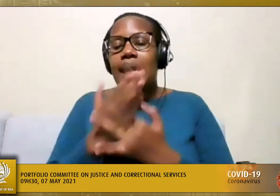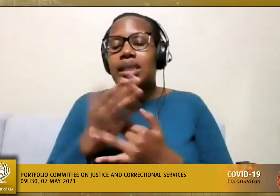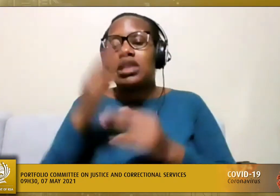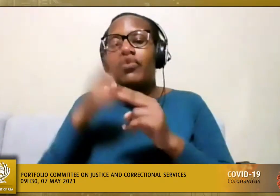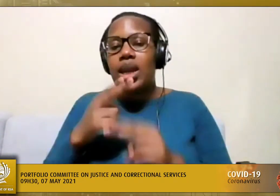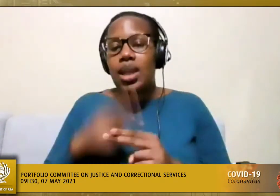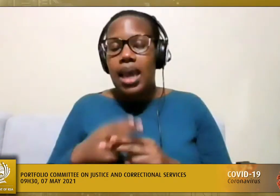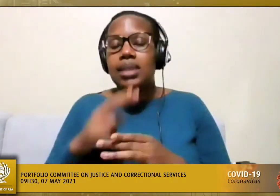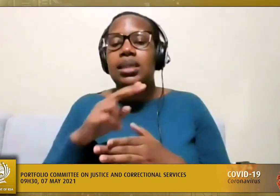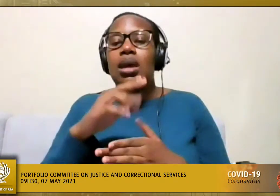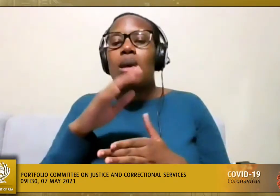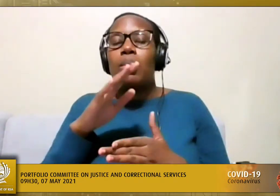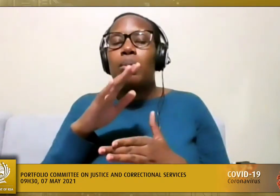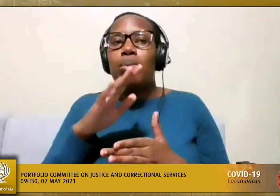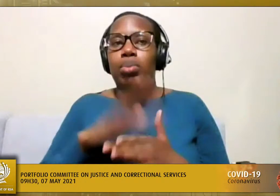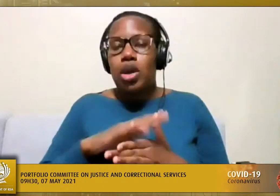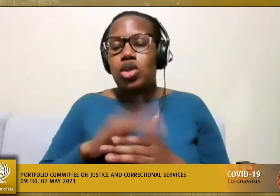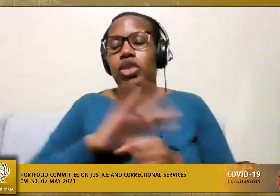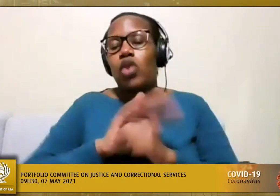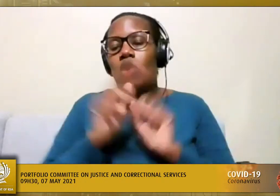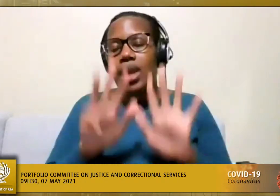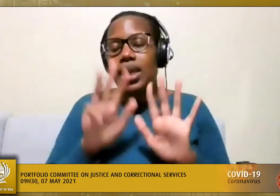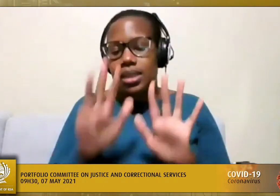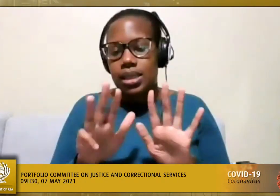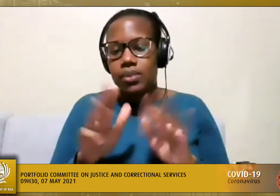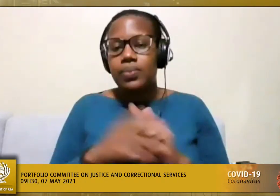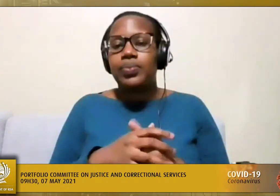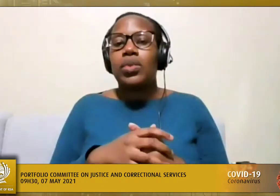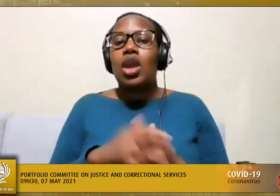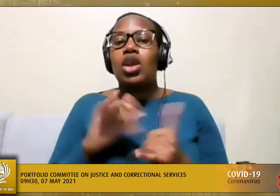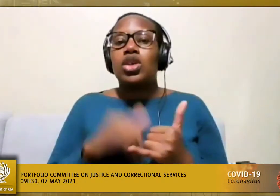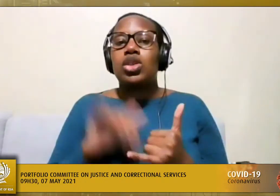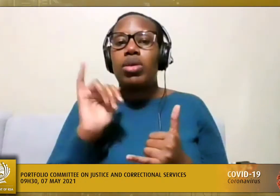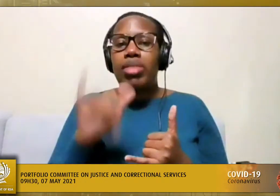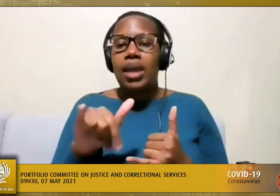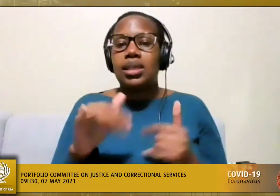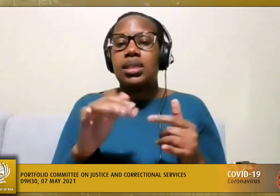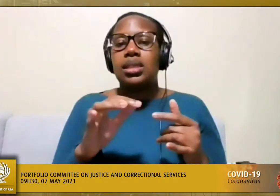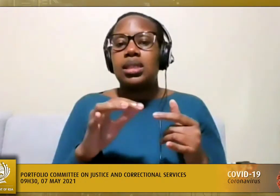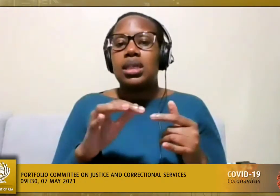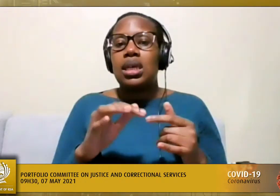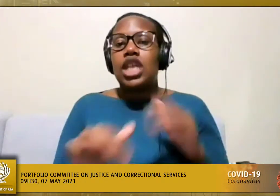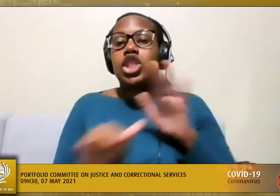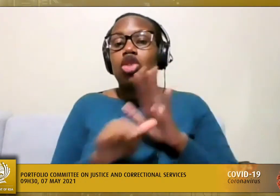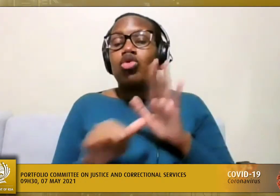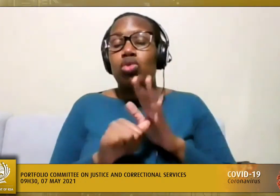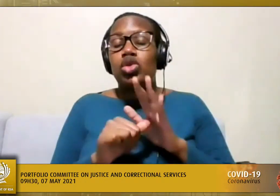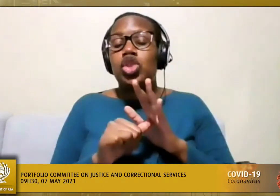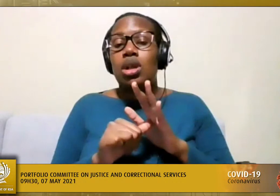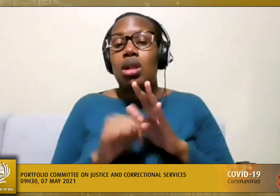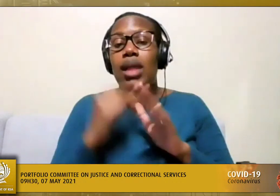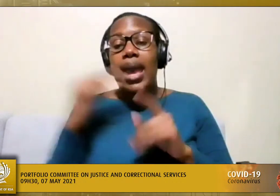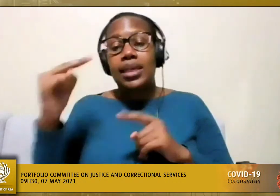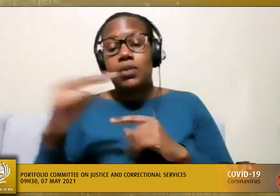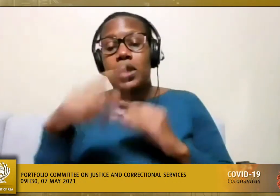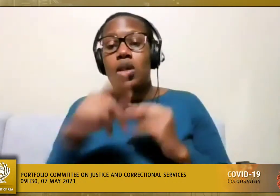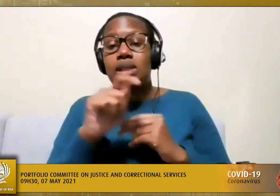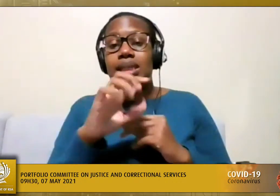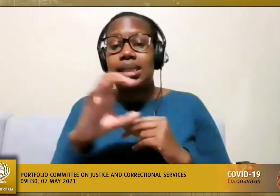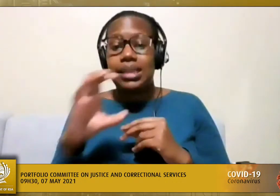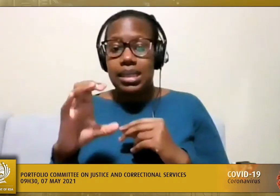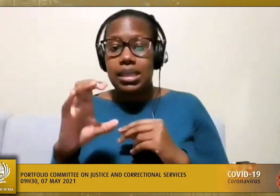due to the uh covid-19 pandemic so that in relation I think is a crucial aspect about the tccs